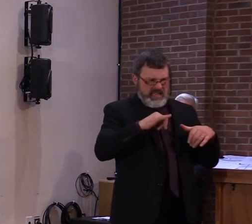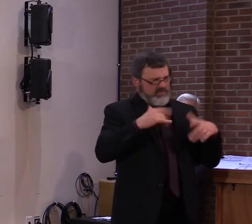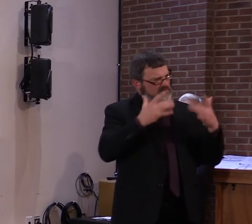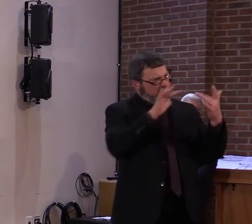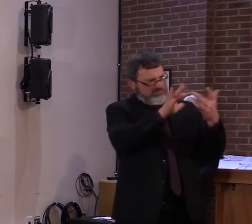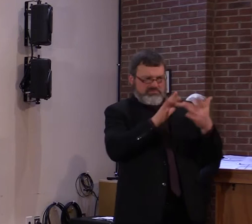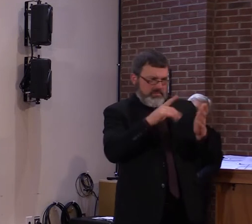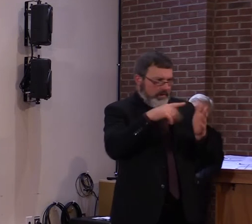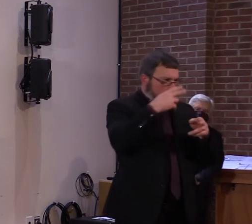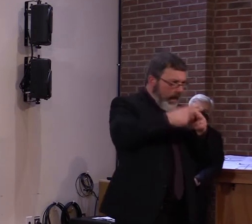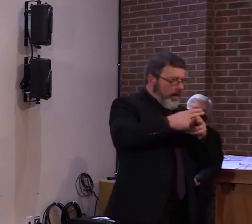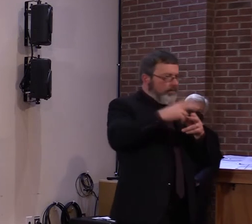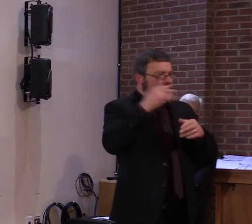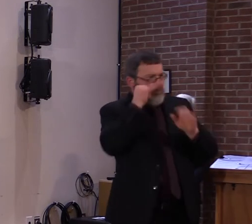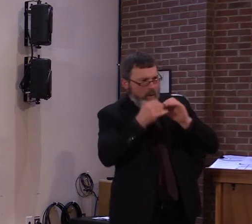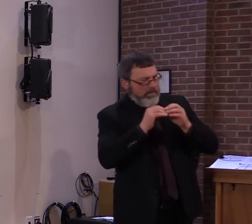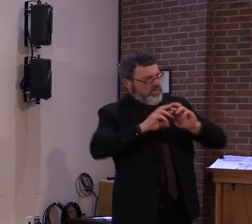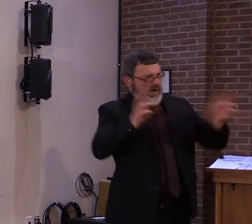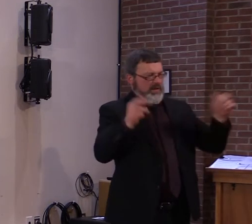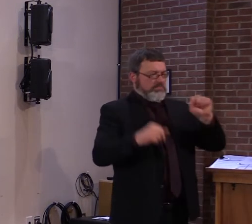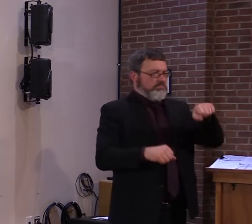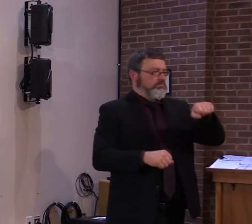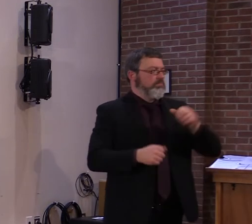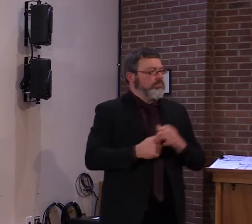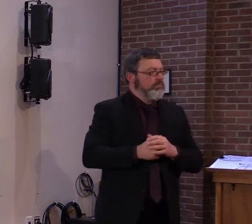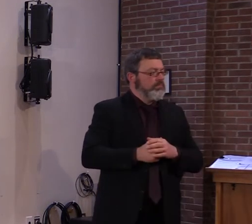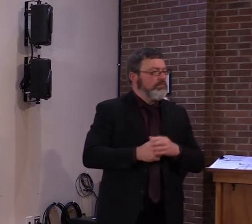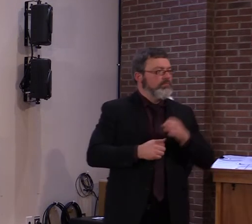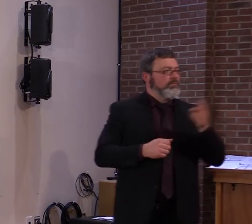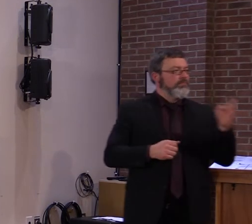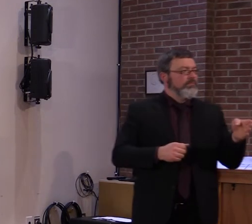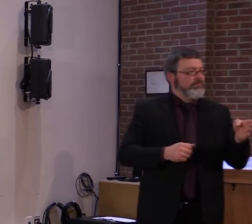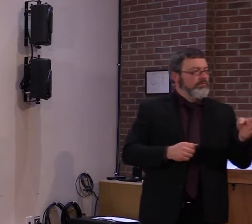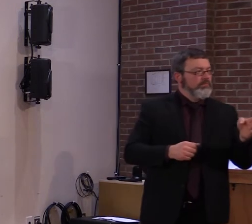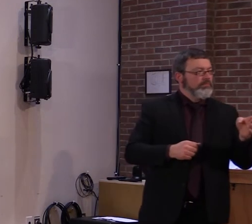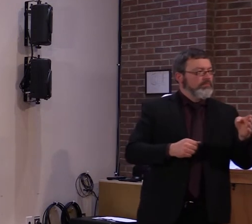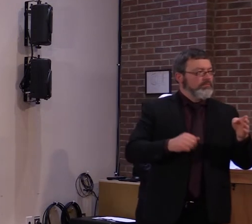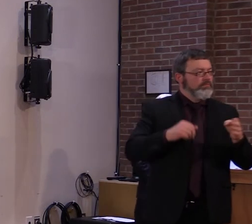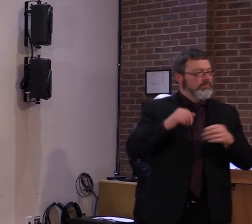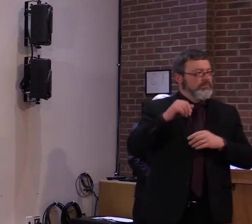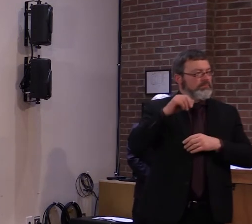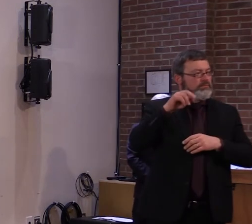Thank you. We'll move now to the phones to Chris Roy, Newport Daily Express.